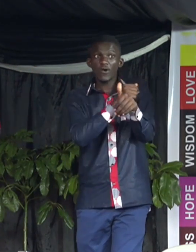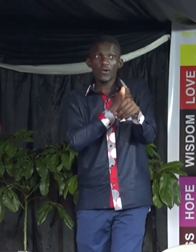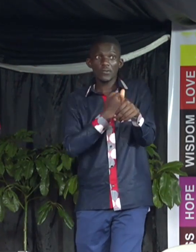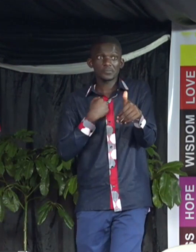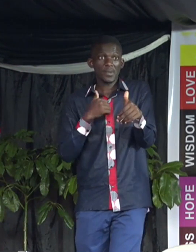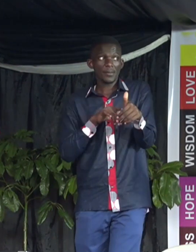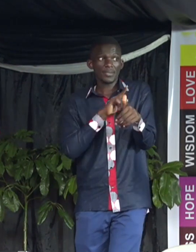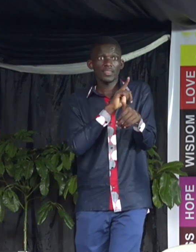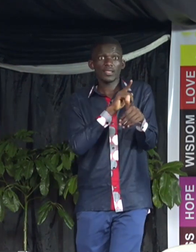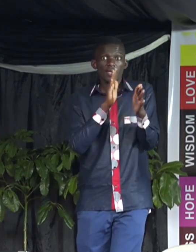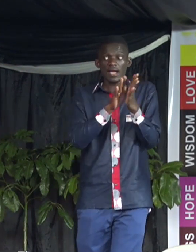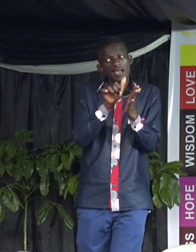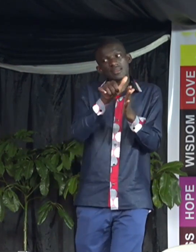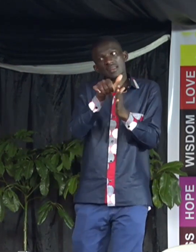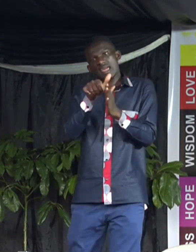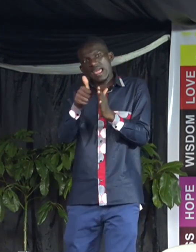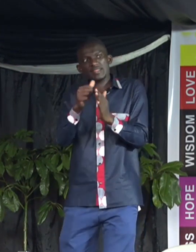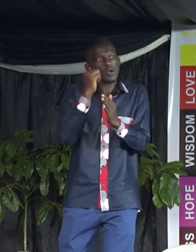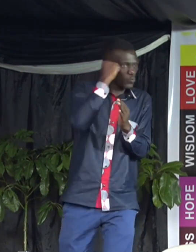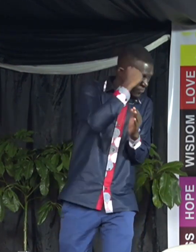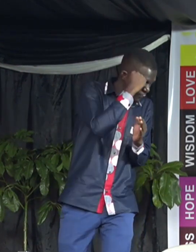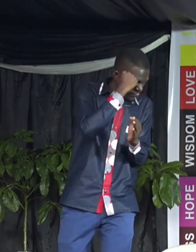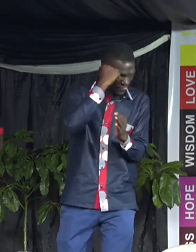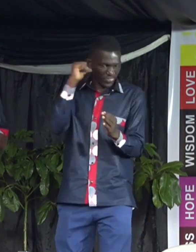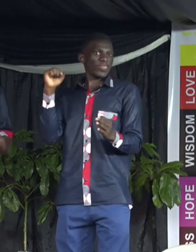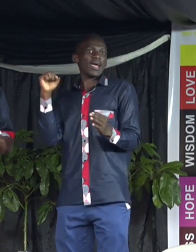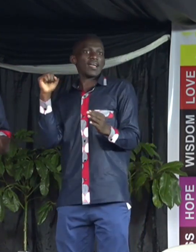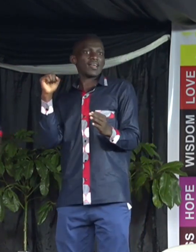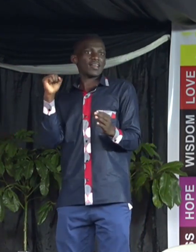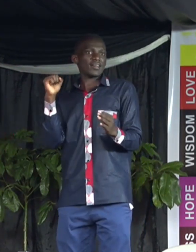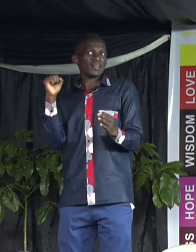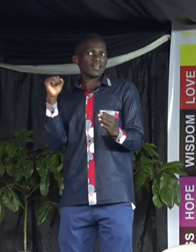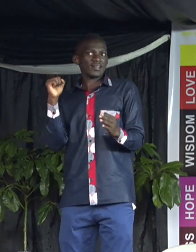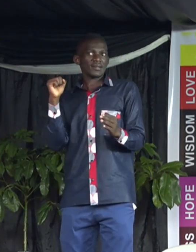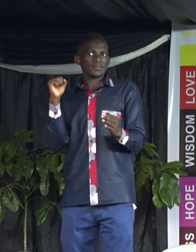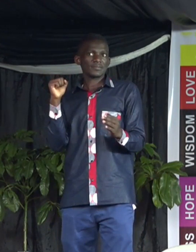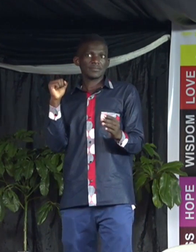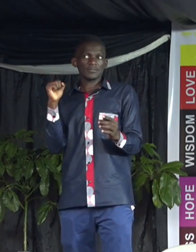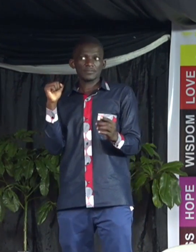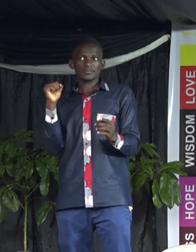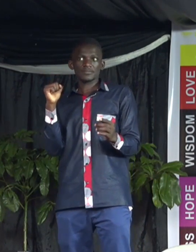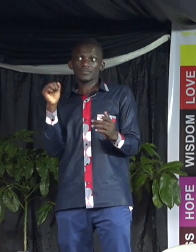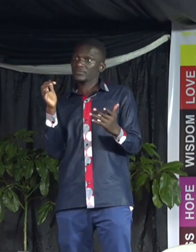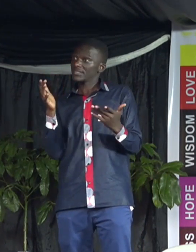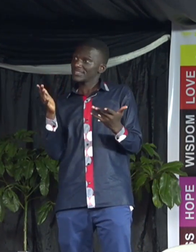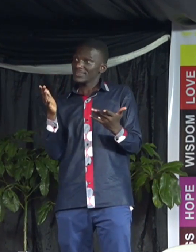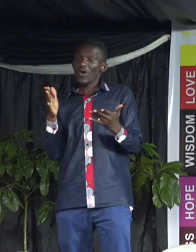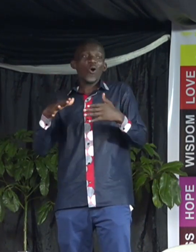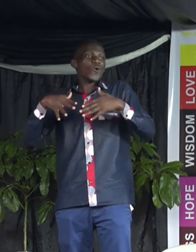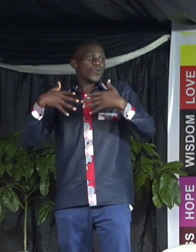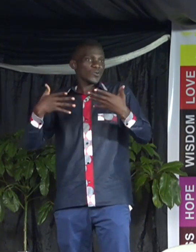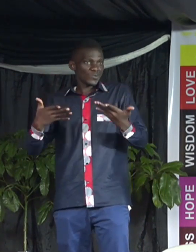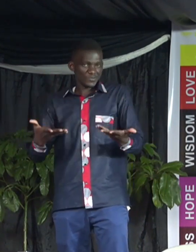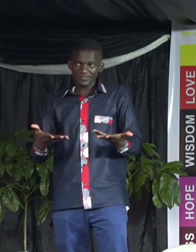money. And there are those which are anti-mami rose. And there are those that are against mami. Oba.